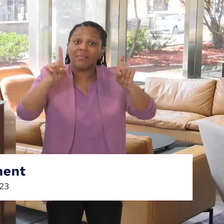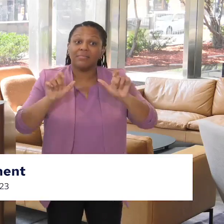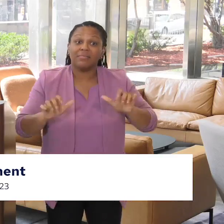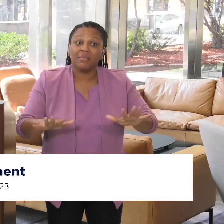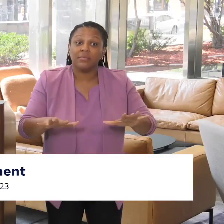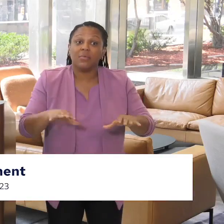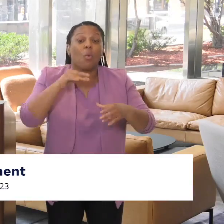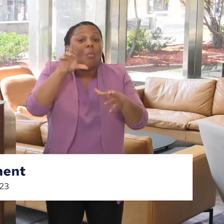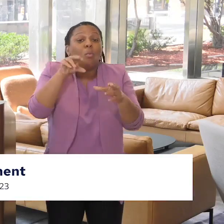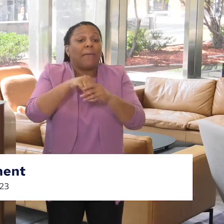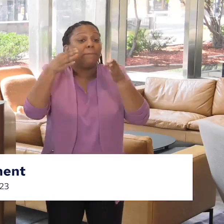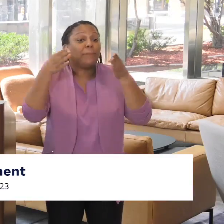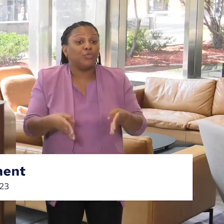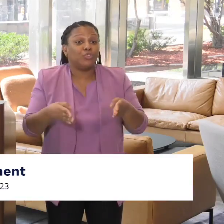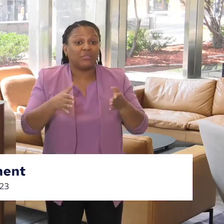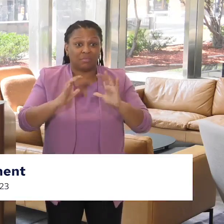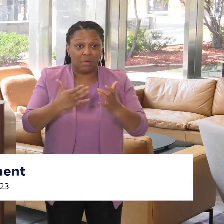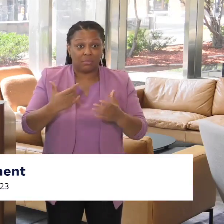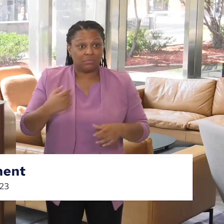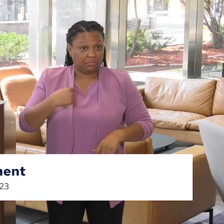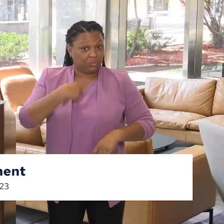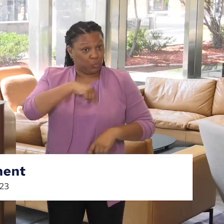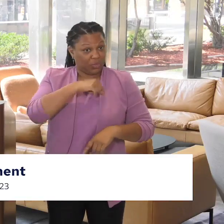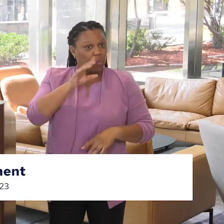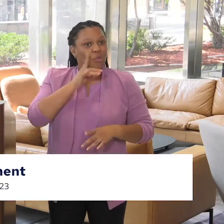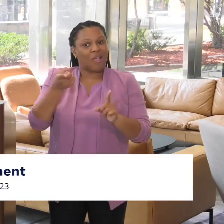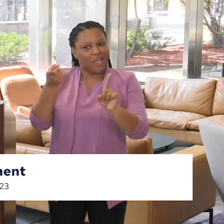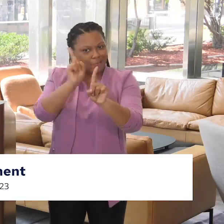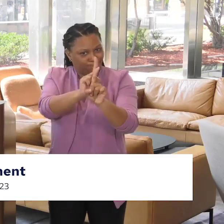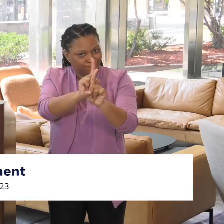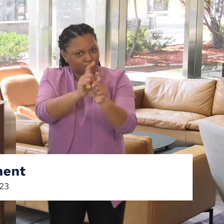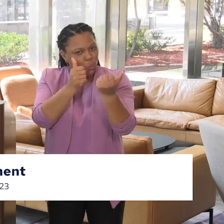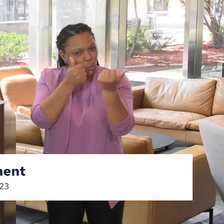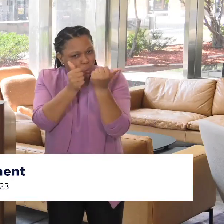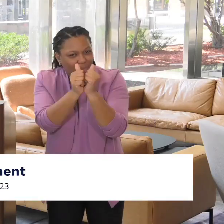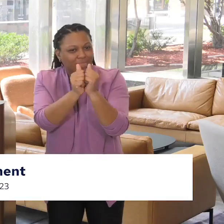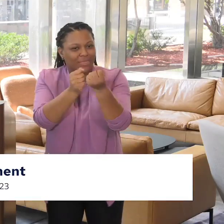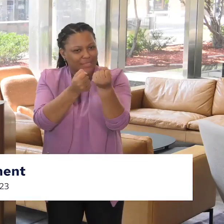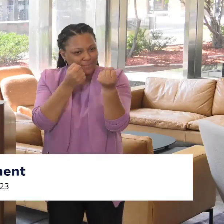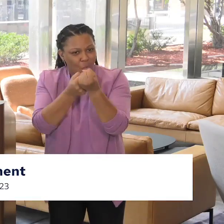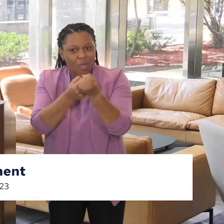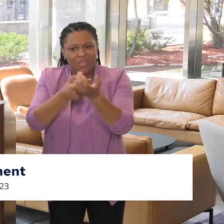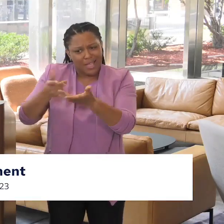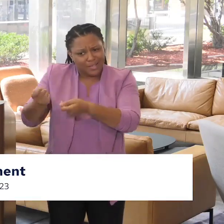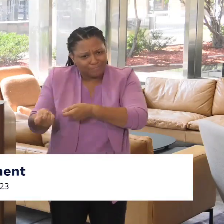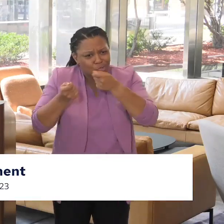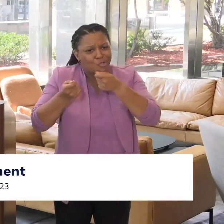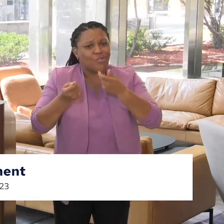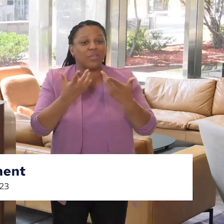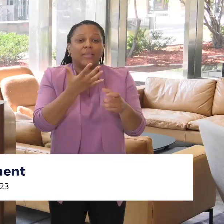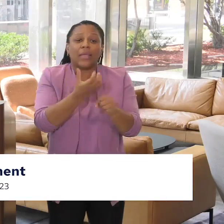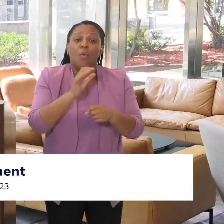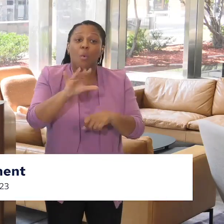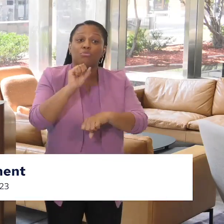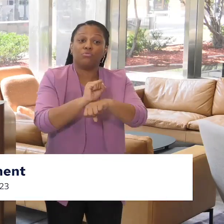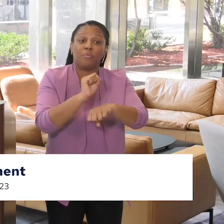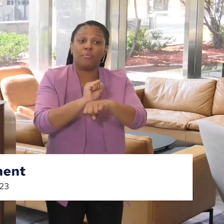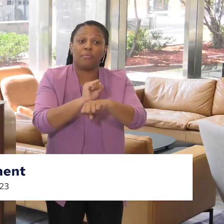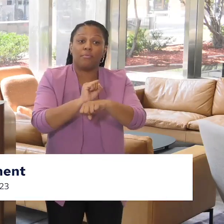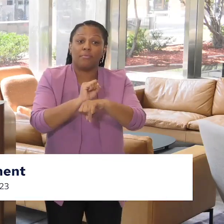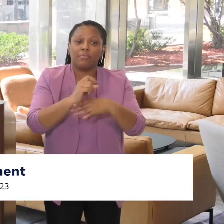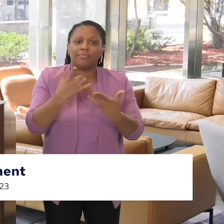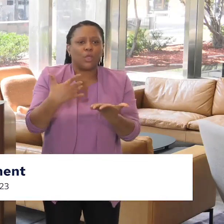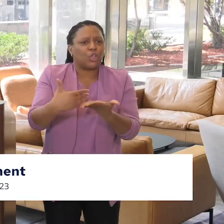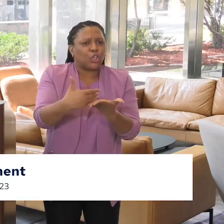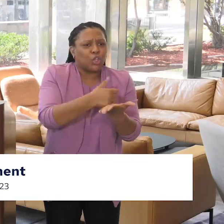we will walk the journey to $17 to $22 jobs because Ling and partners like that are helping connect